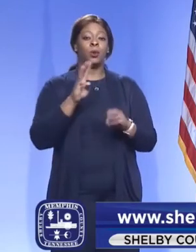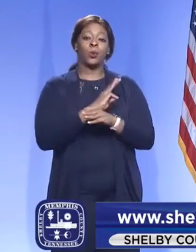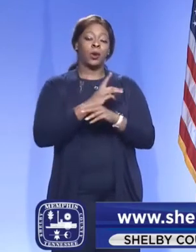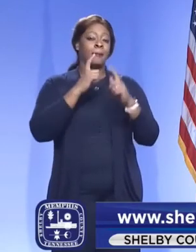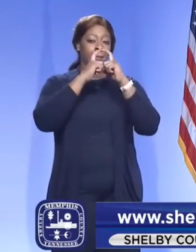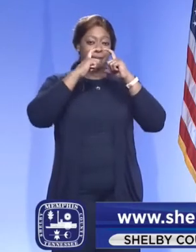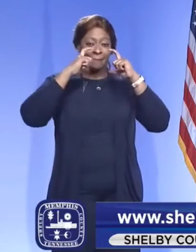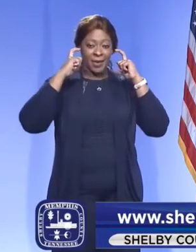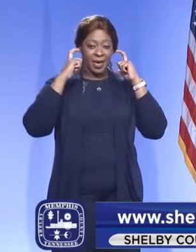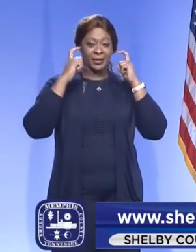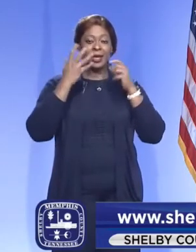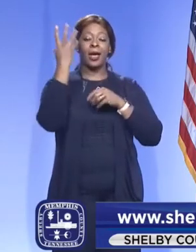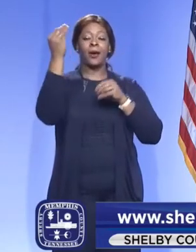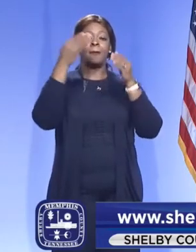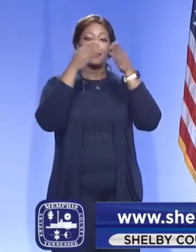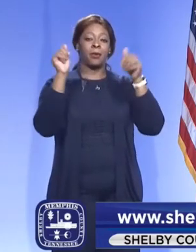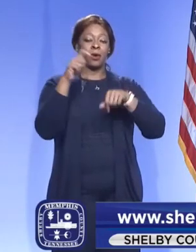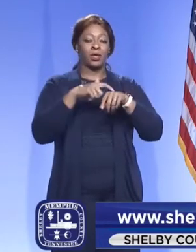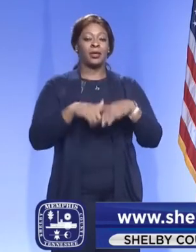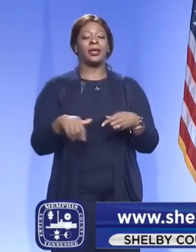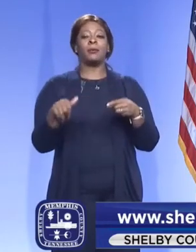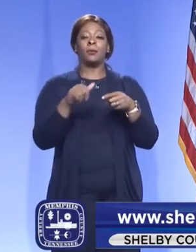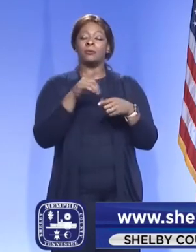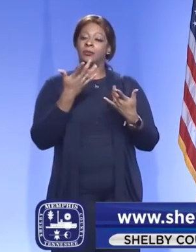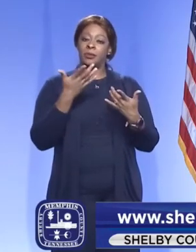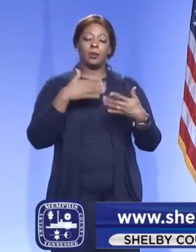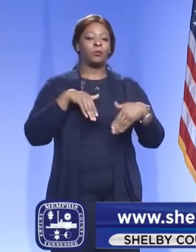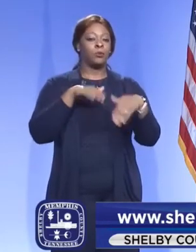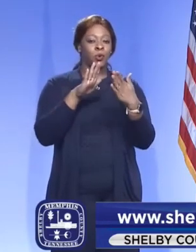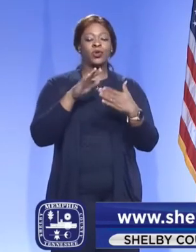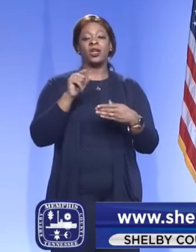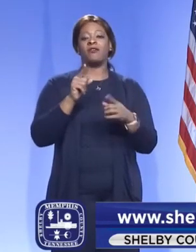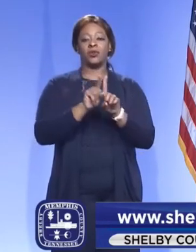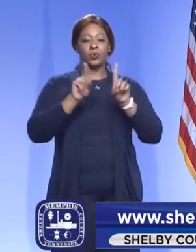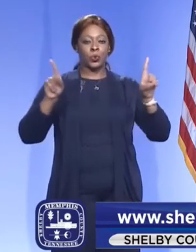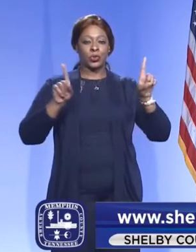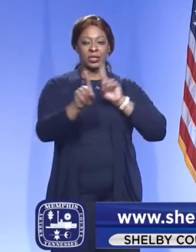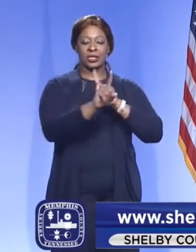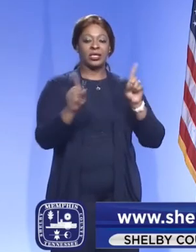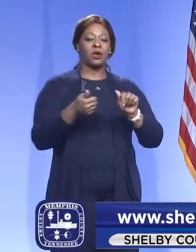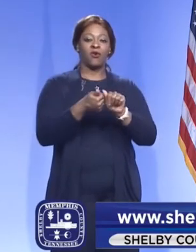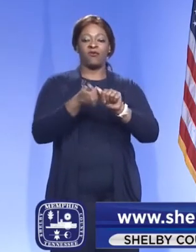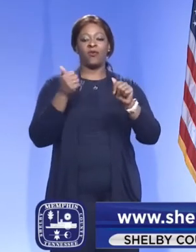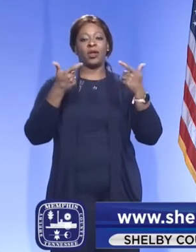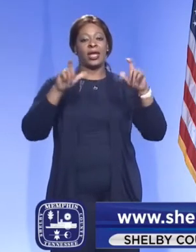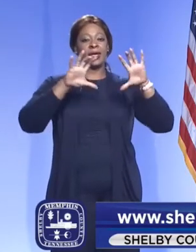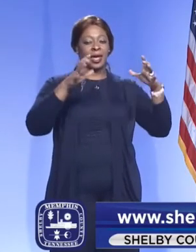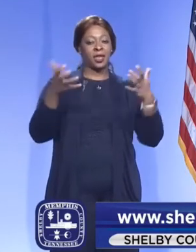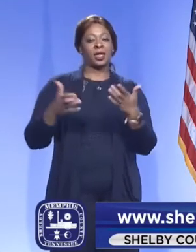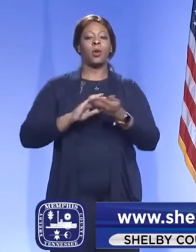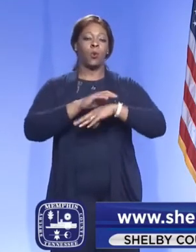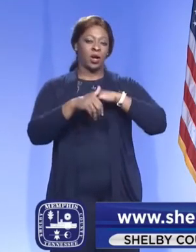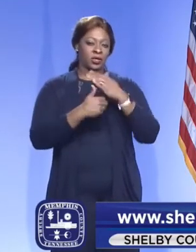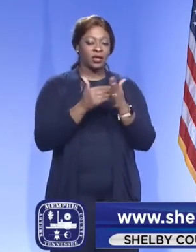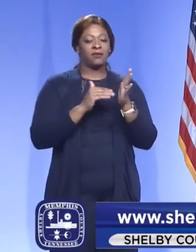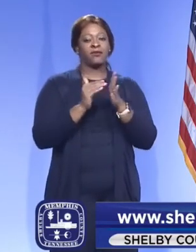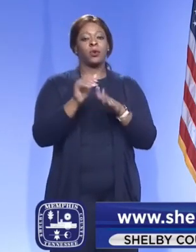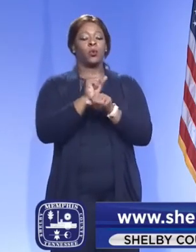opportunity to be acquired. And so in terms of specific reasons, there's